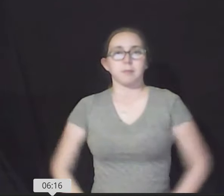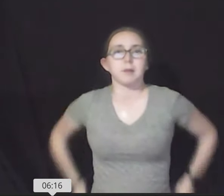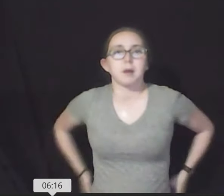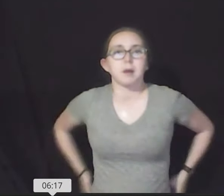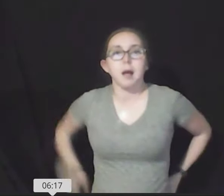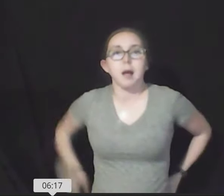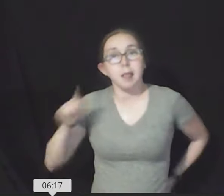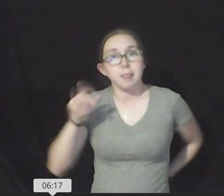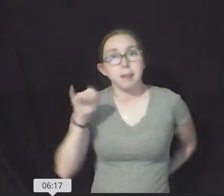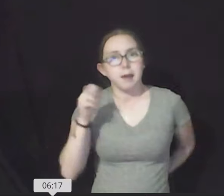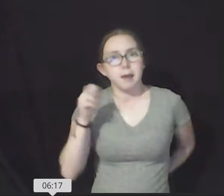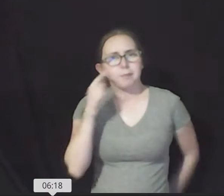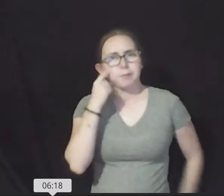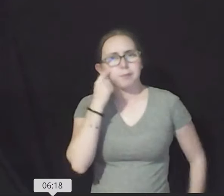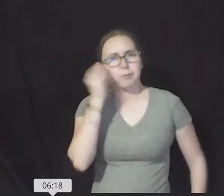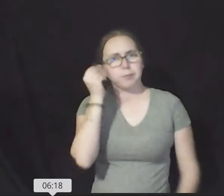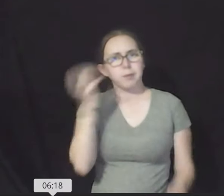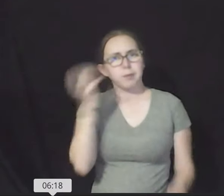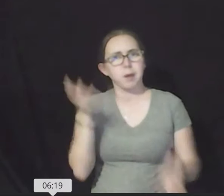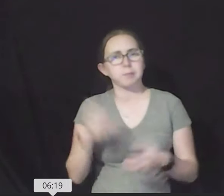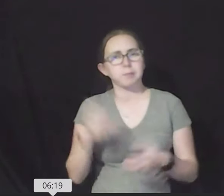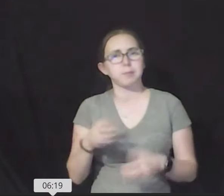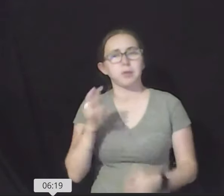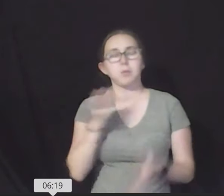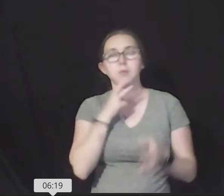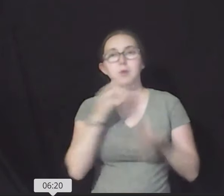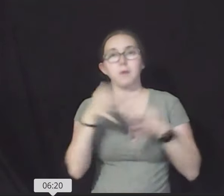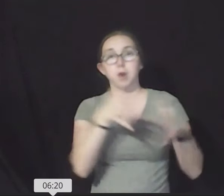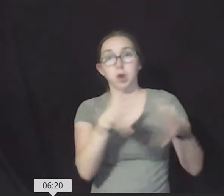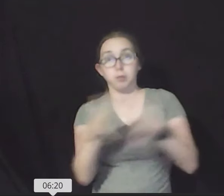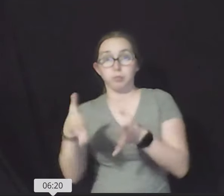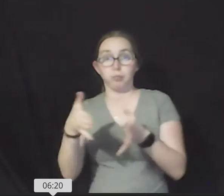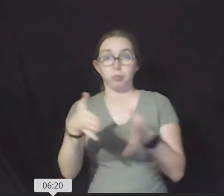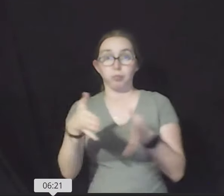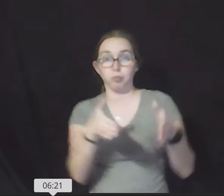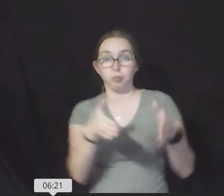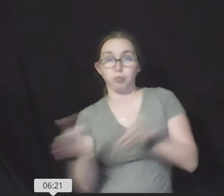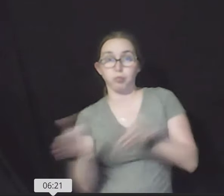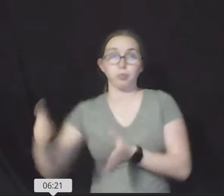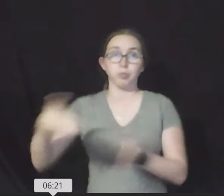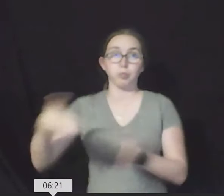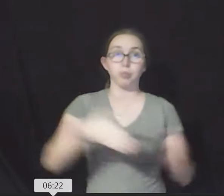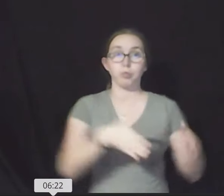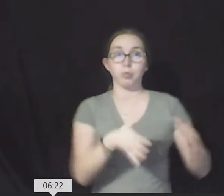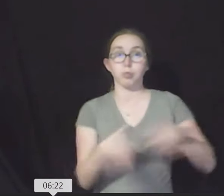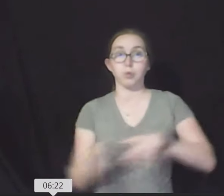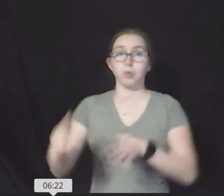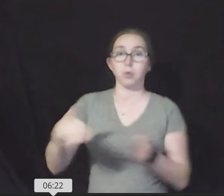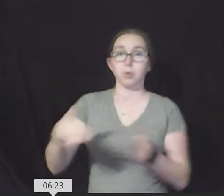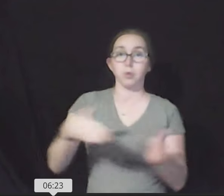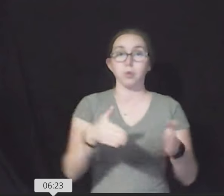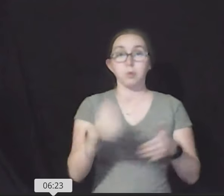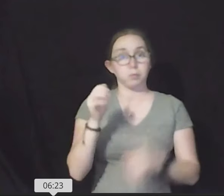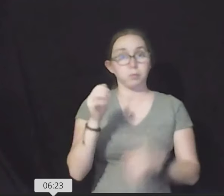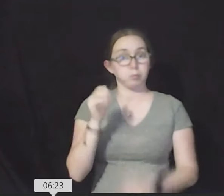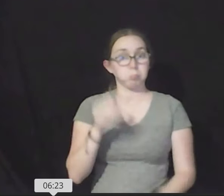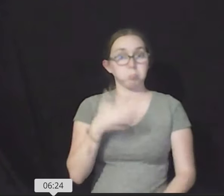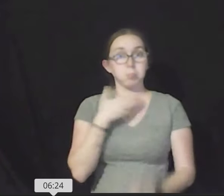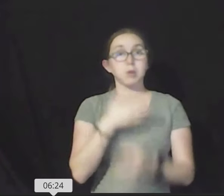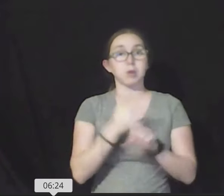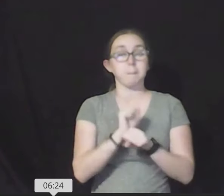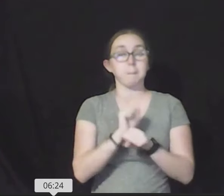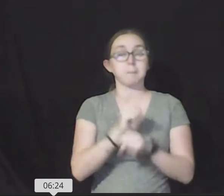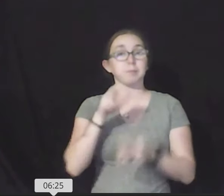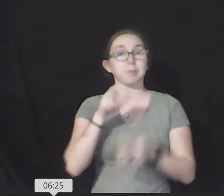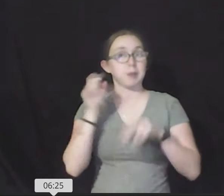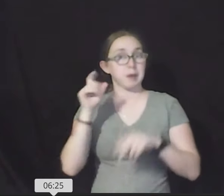Halia, what do you think? Like a river flowing with your hands? Nice and smooth, steady stream? Good. All right, Daniel, have a seat. Let's see if